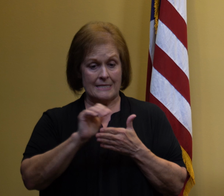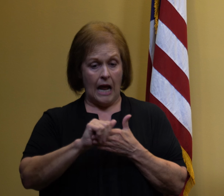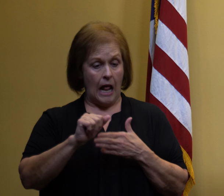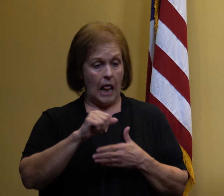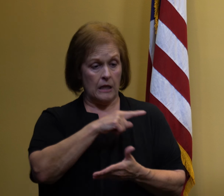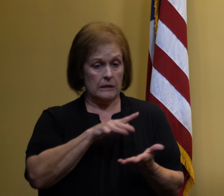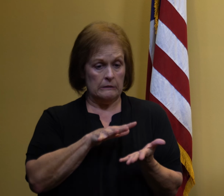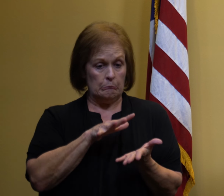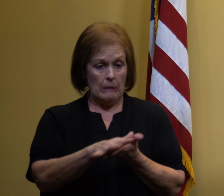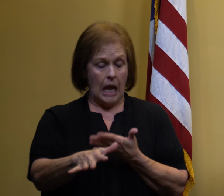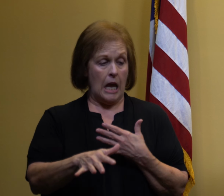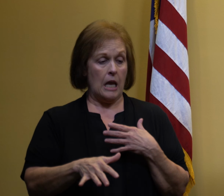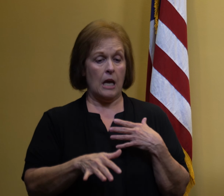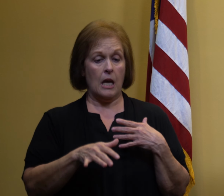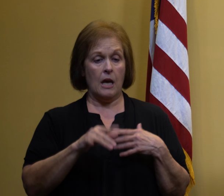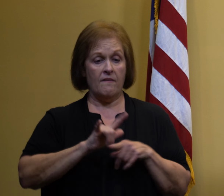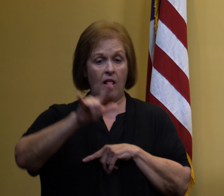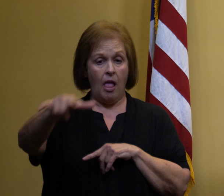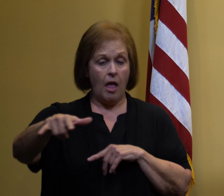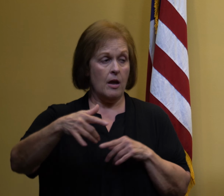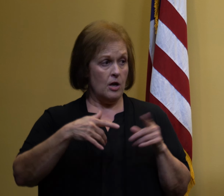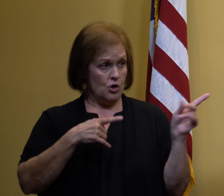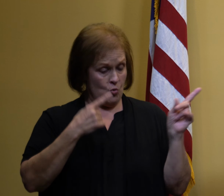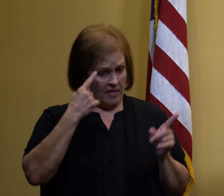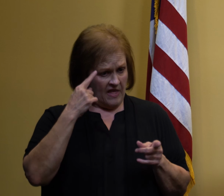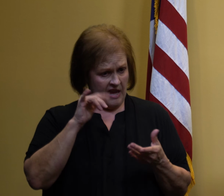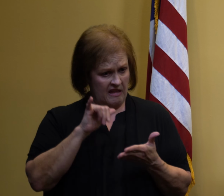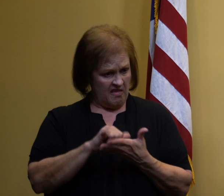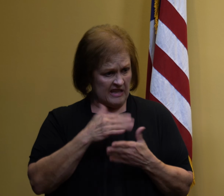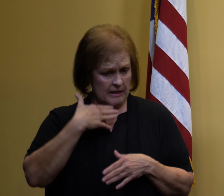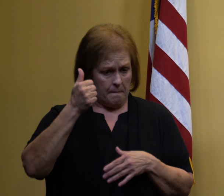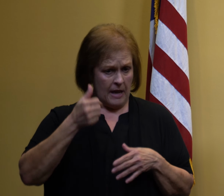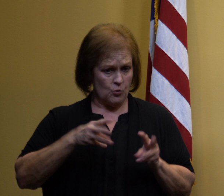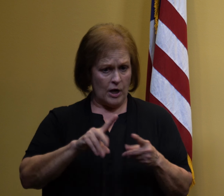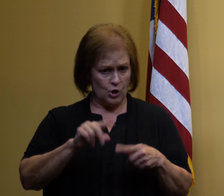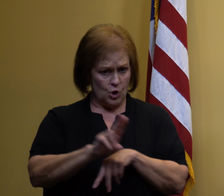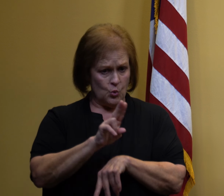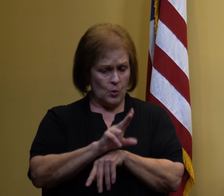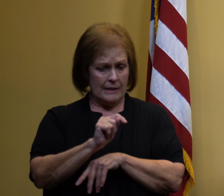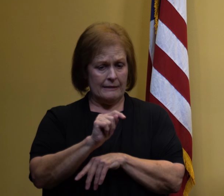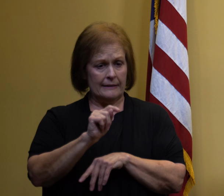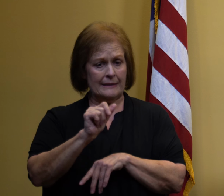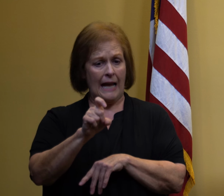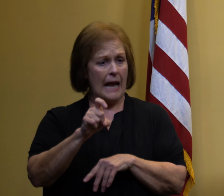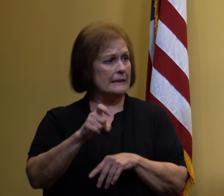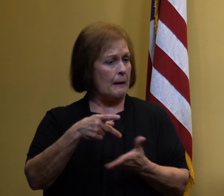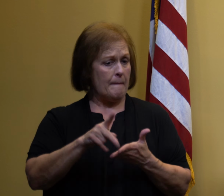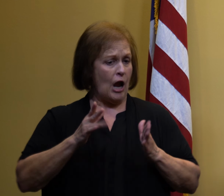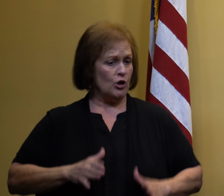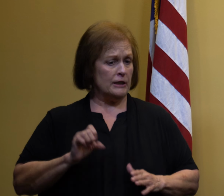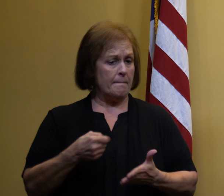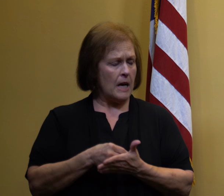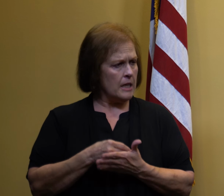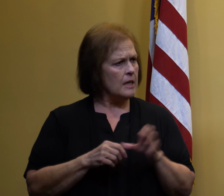for you and 2 other members of your group. Do you think that was the best use of taxpayer money? Absolutely. Because the city of New Orleans,